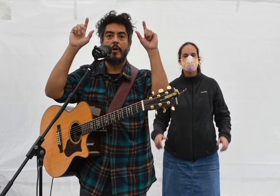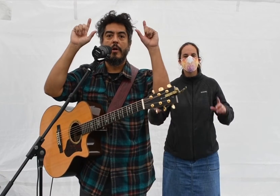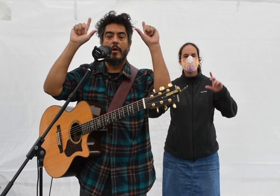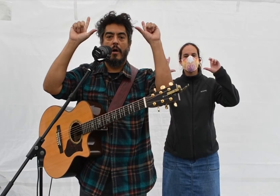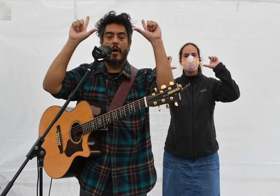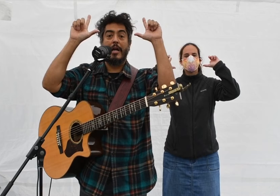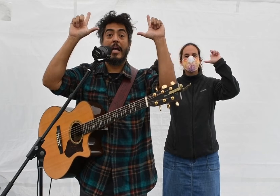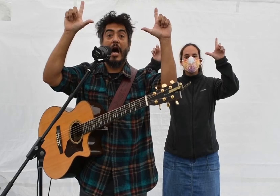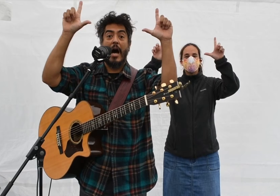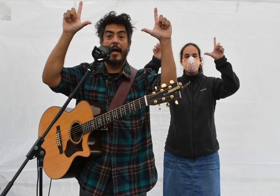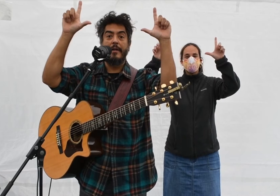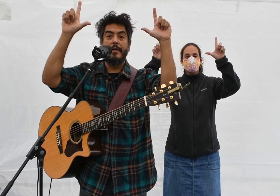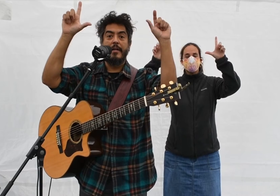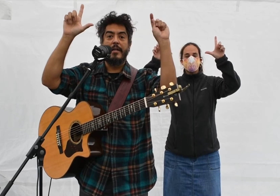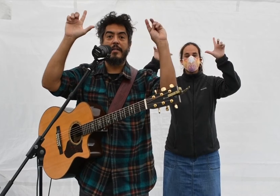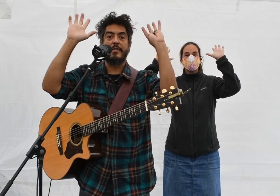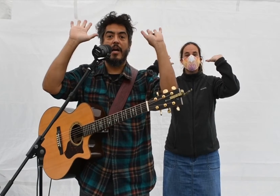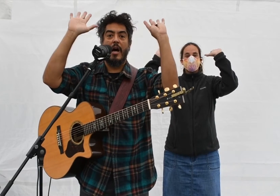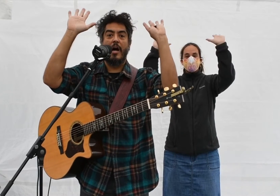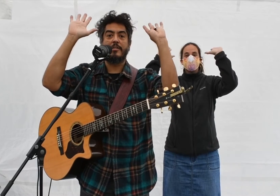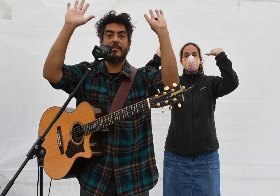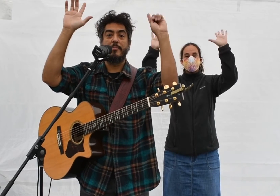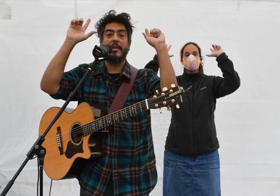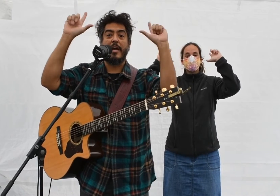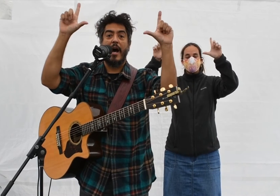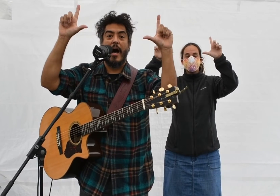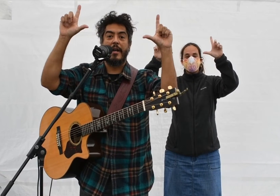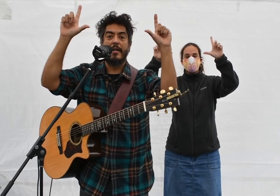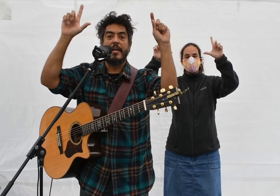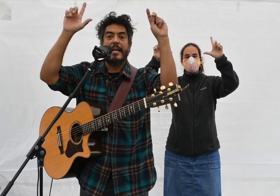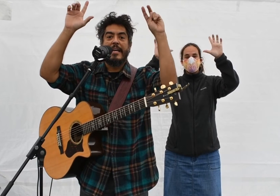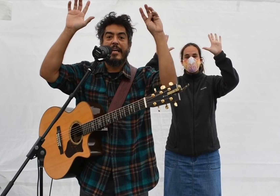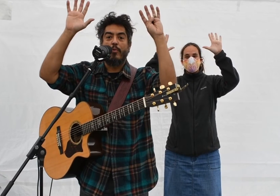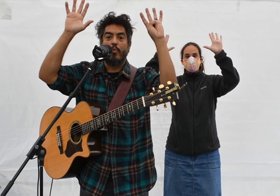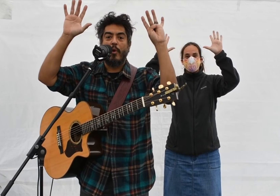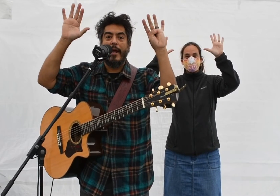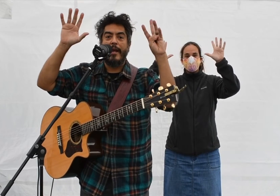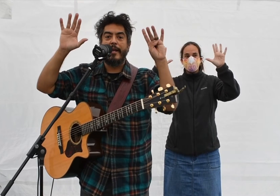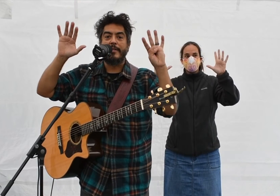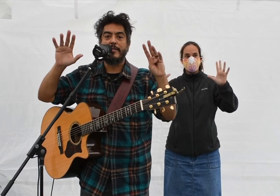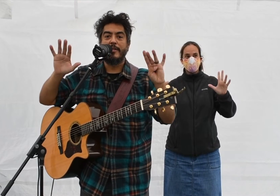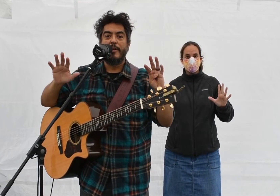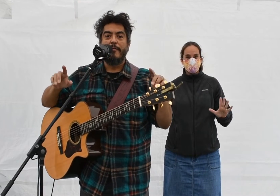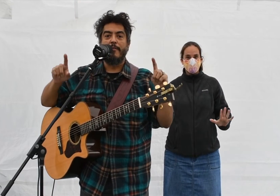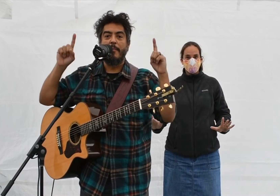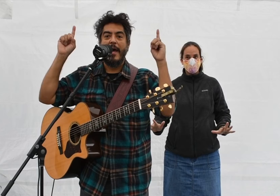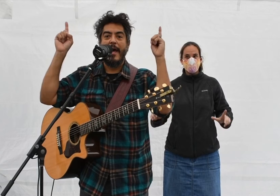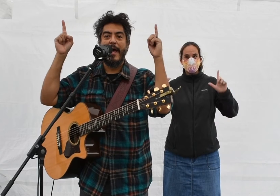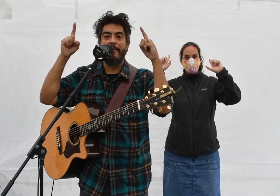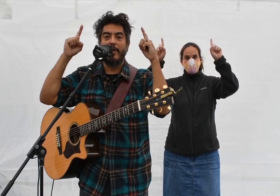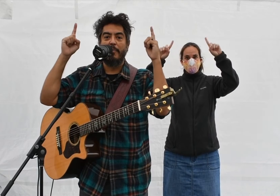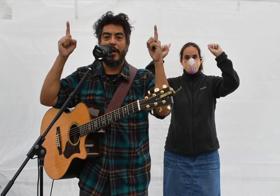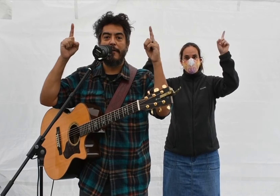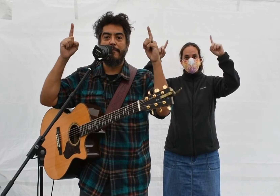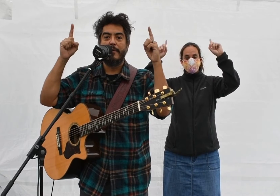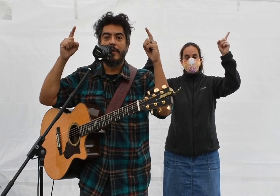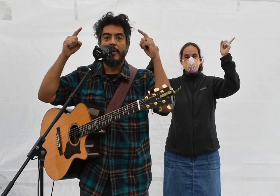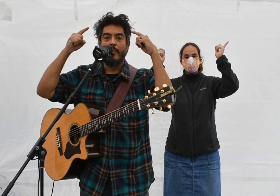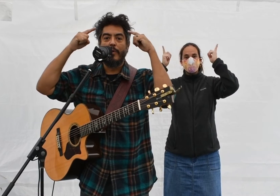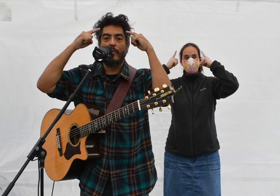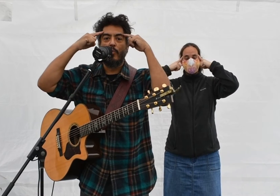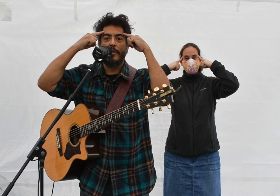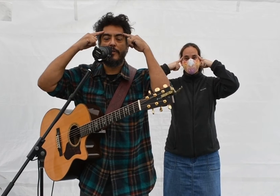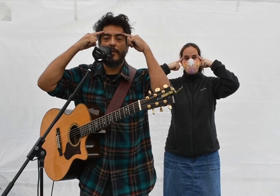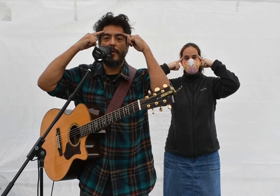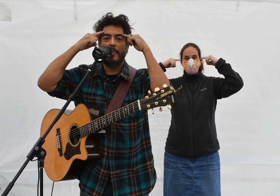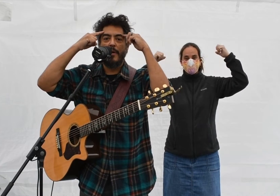to go, "Our God is an awesome God. He reigns from heaven above